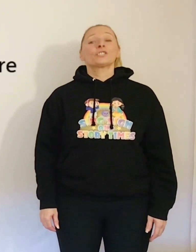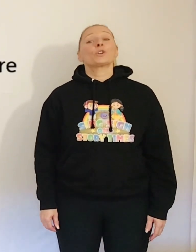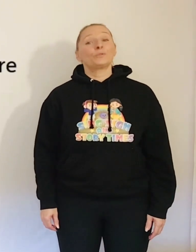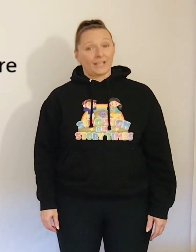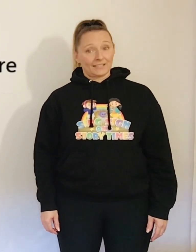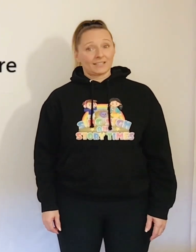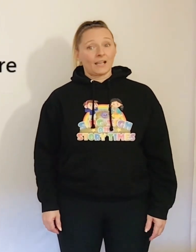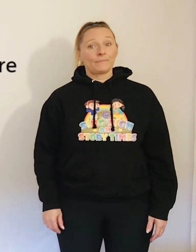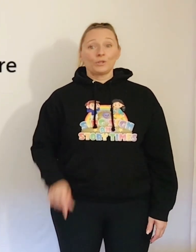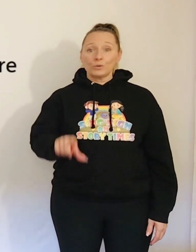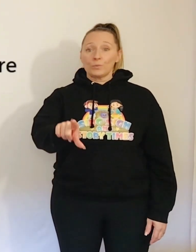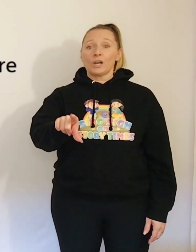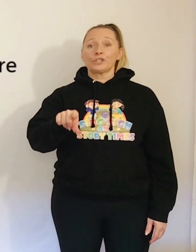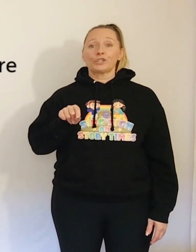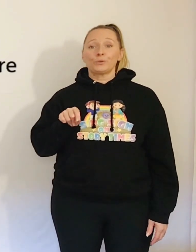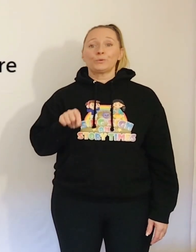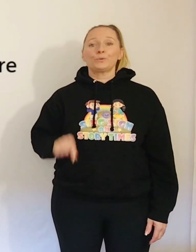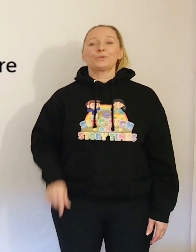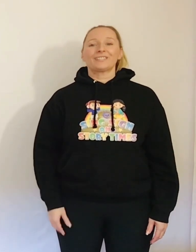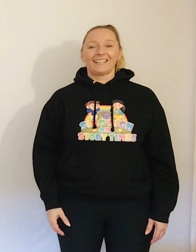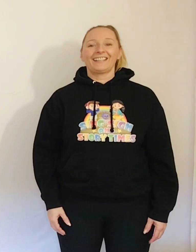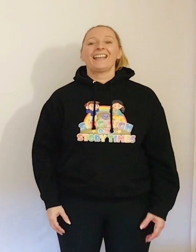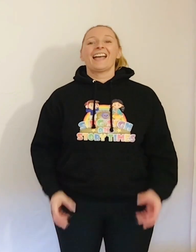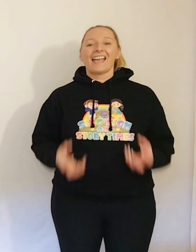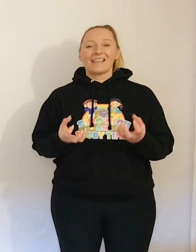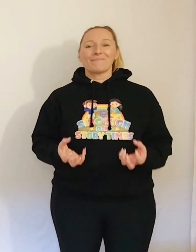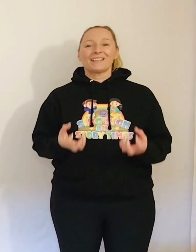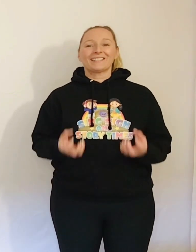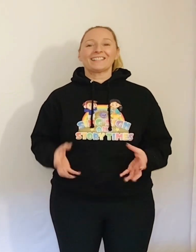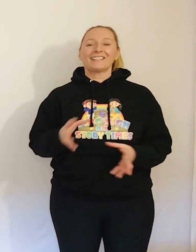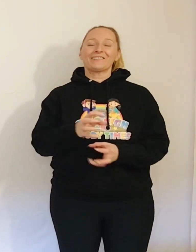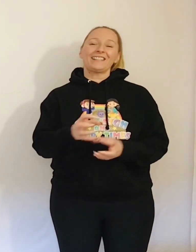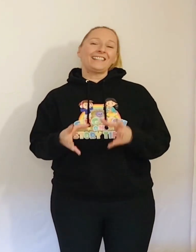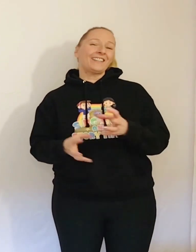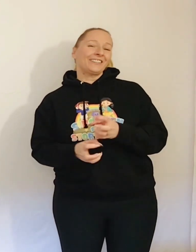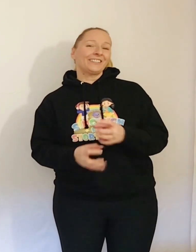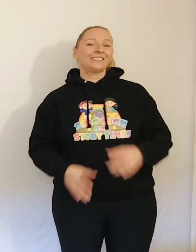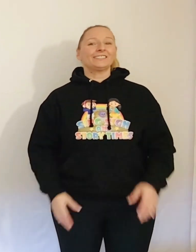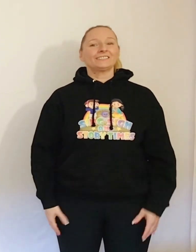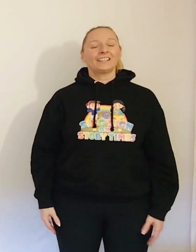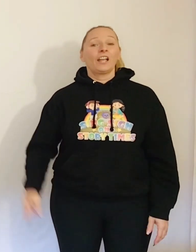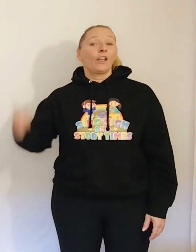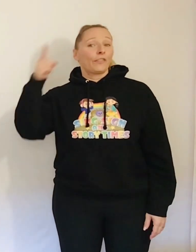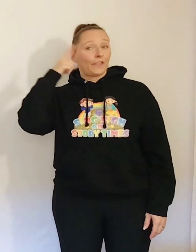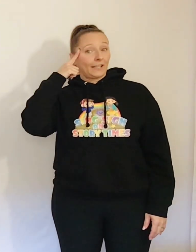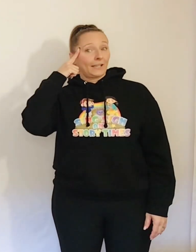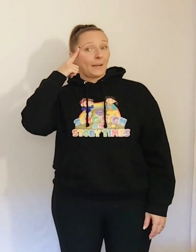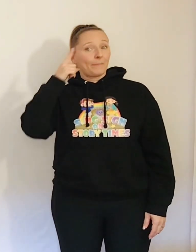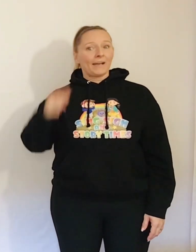So next time you are choosing a material, think of